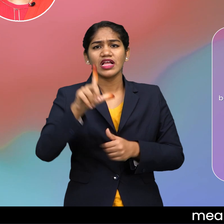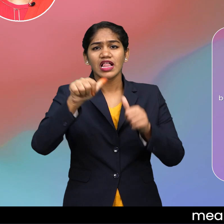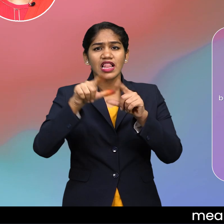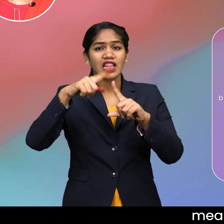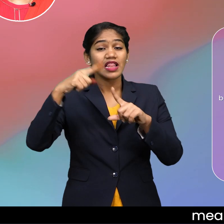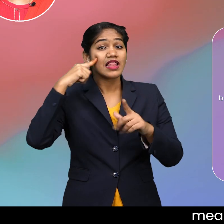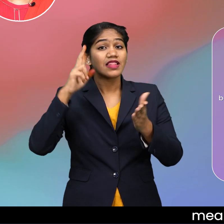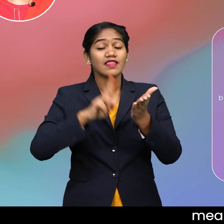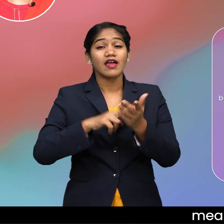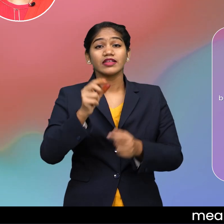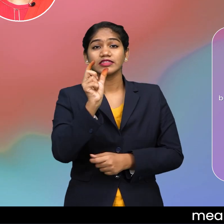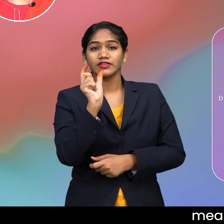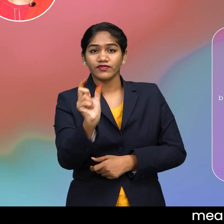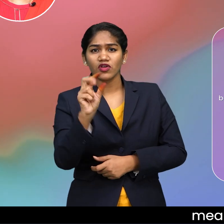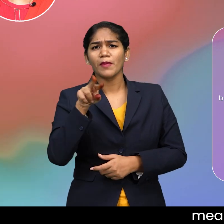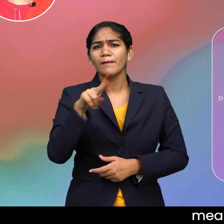meaning bridge.